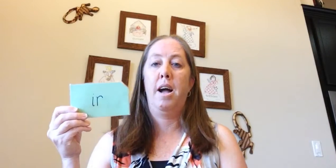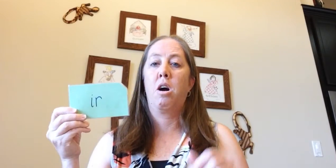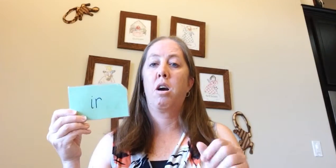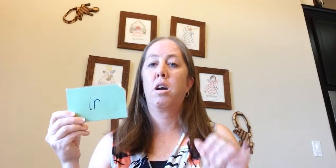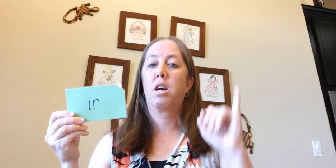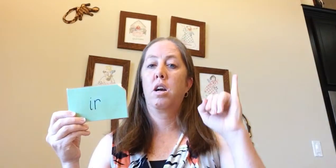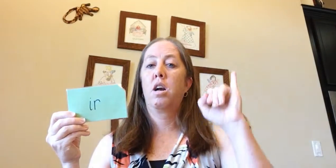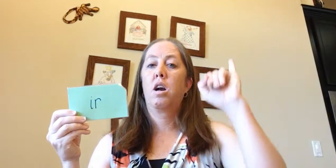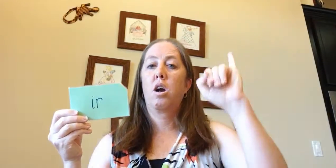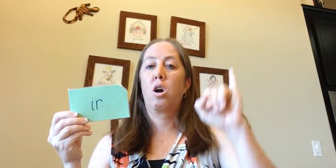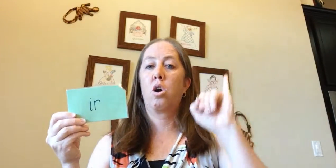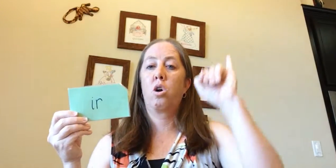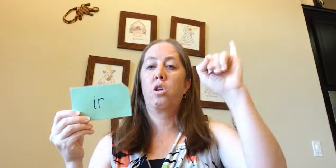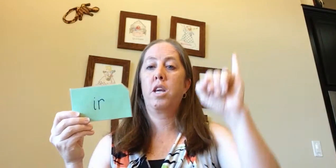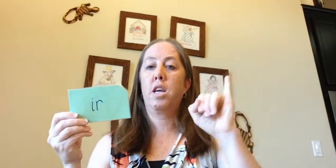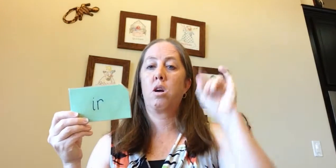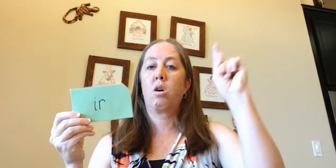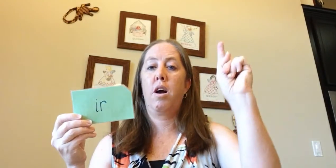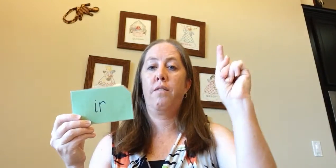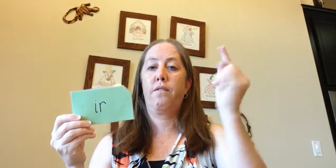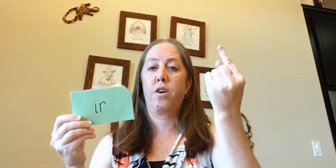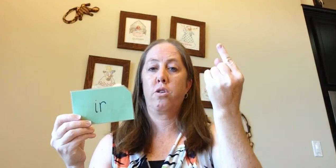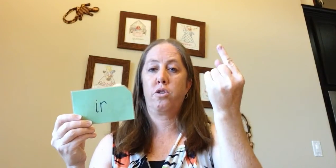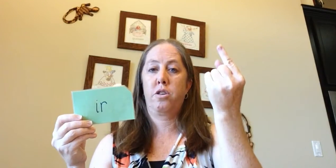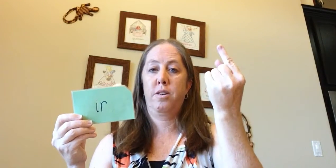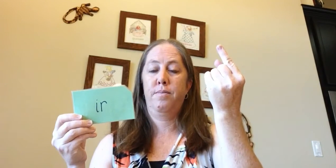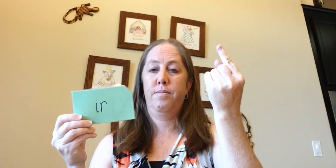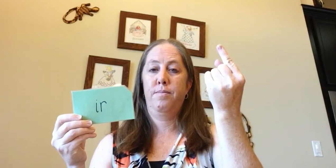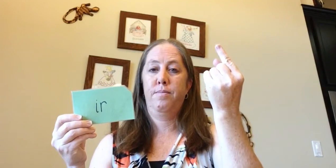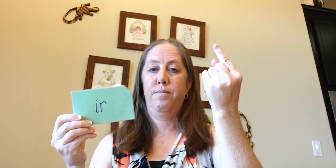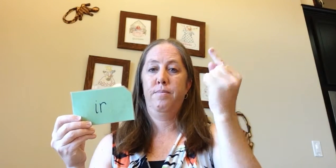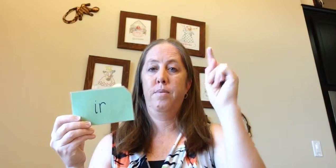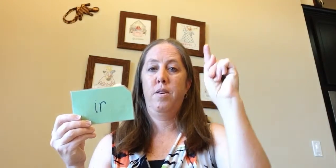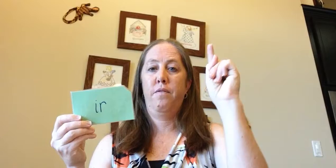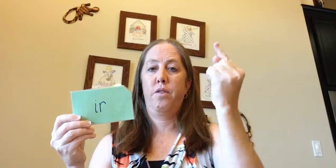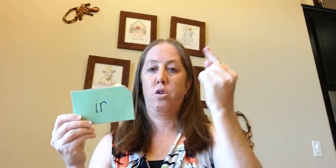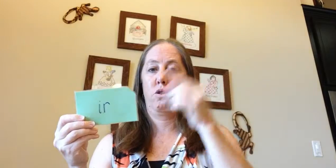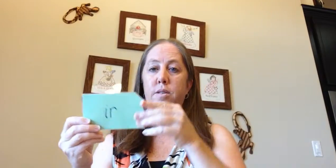I-R. Er the year of first. First.